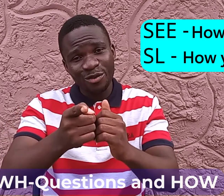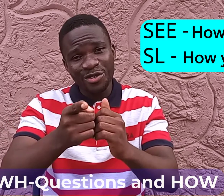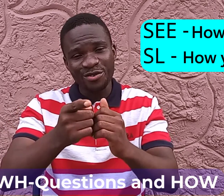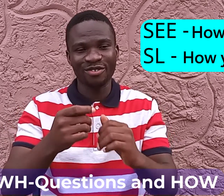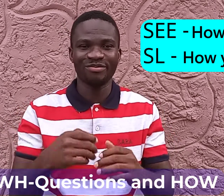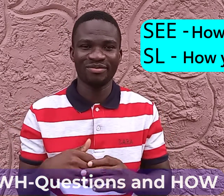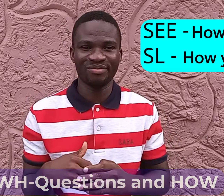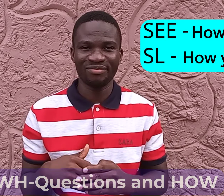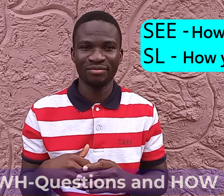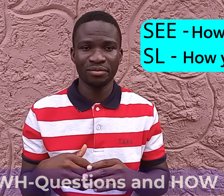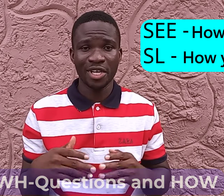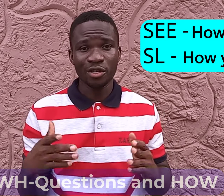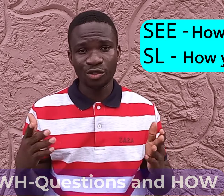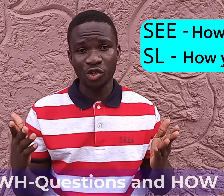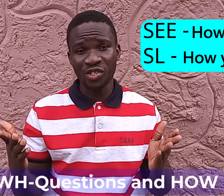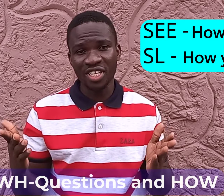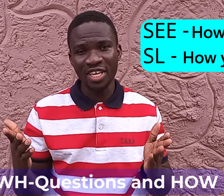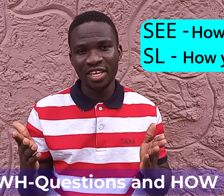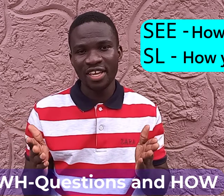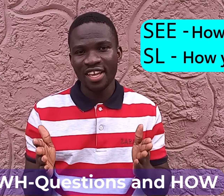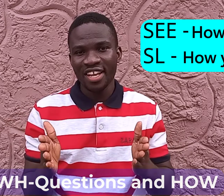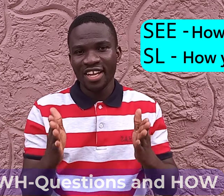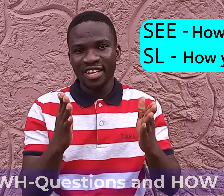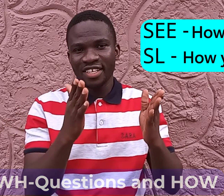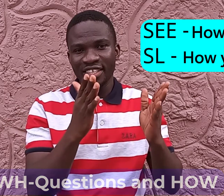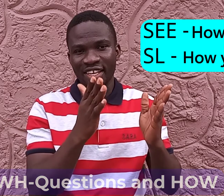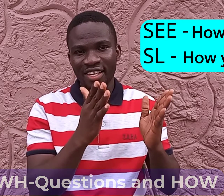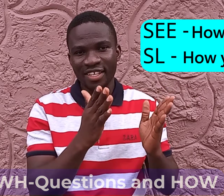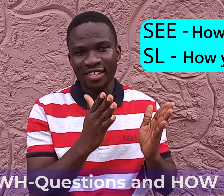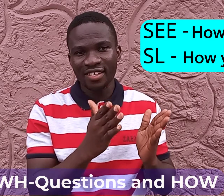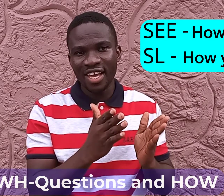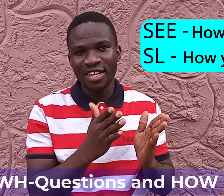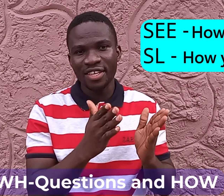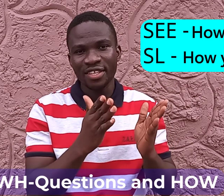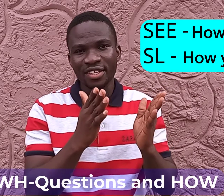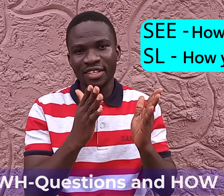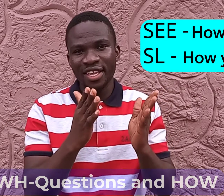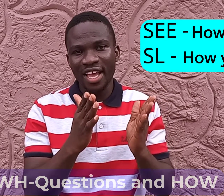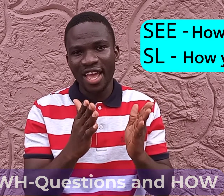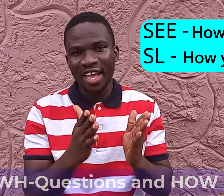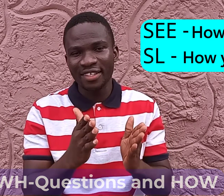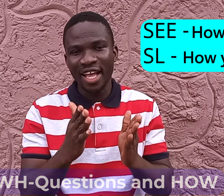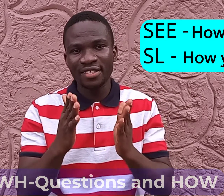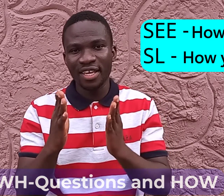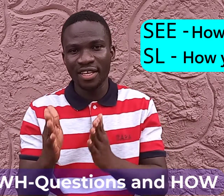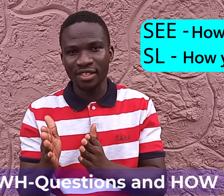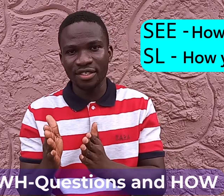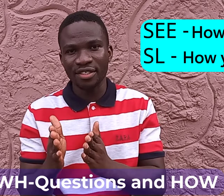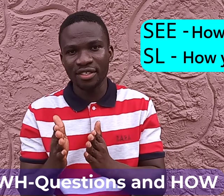you? So you see, the signing exact English, that